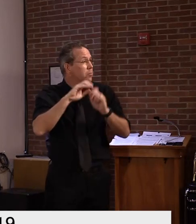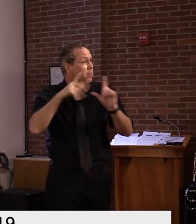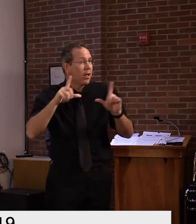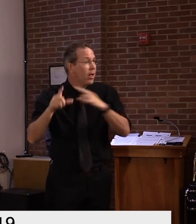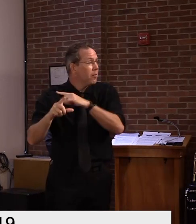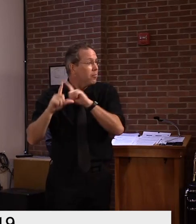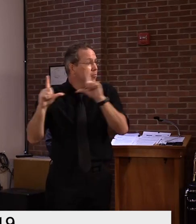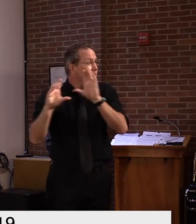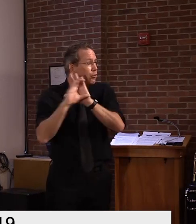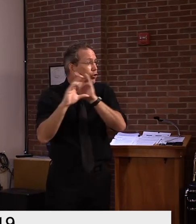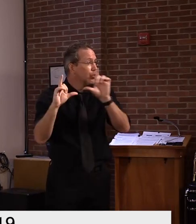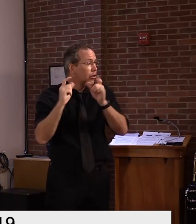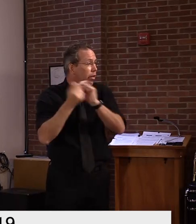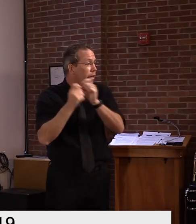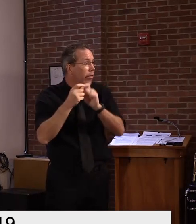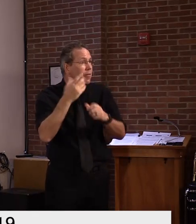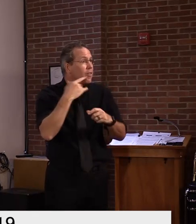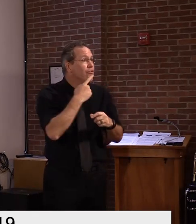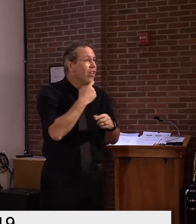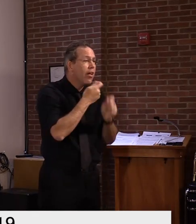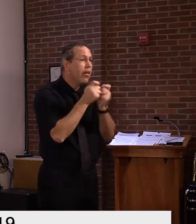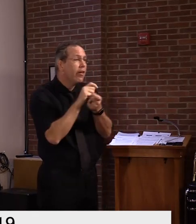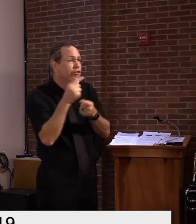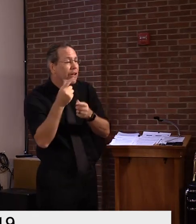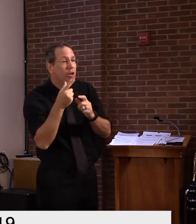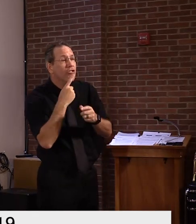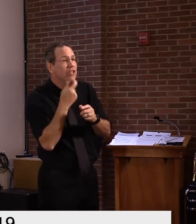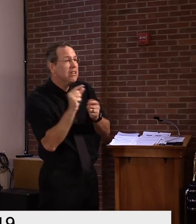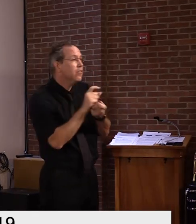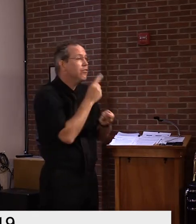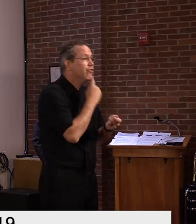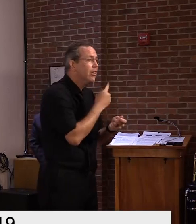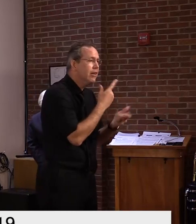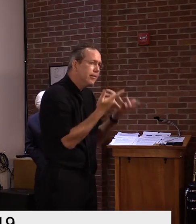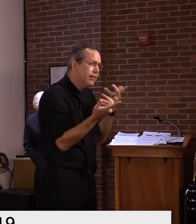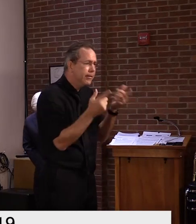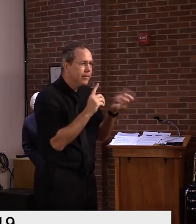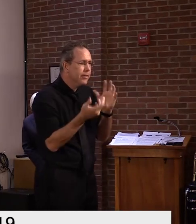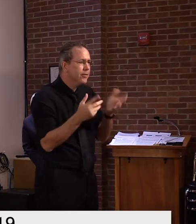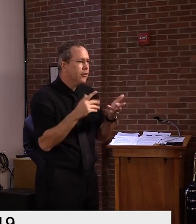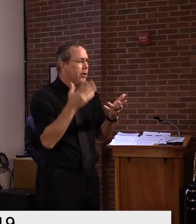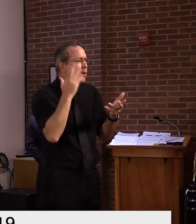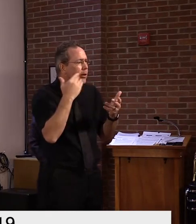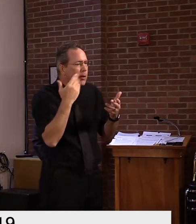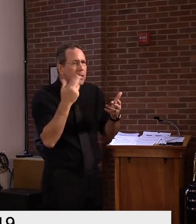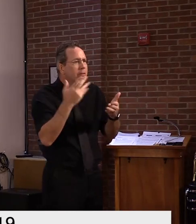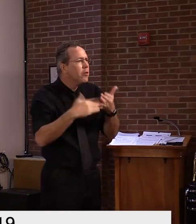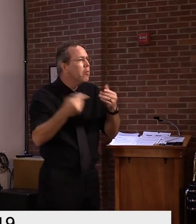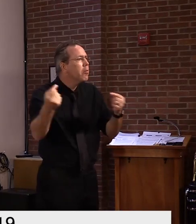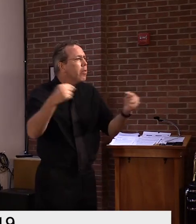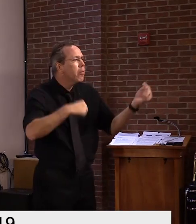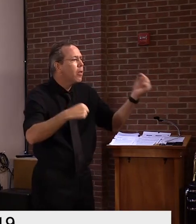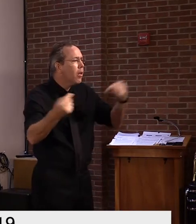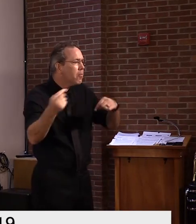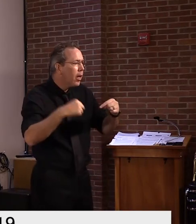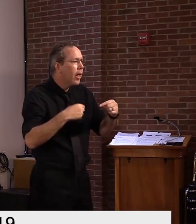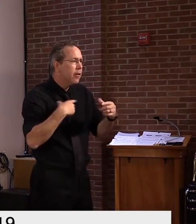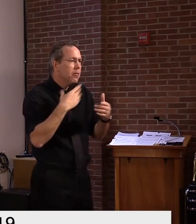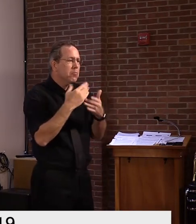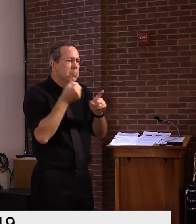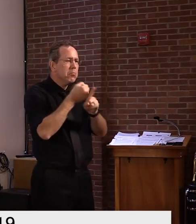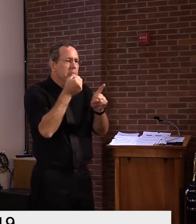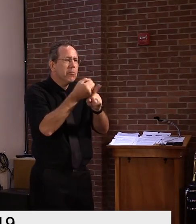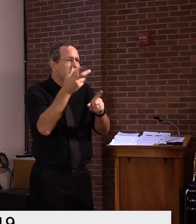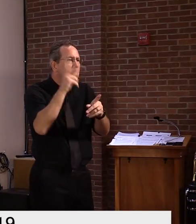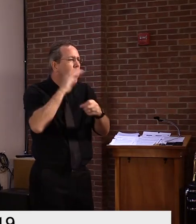map. So that there's an expectation that they will be bringing some virus with them. But all of the colleges